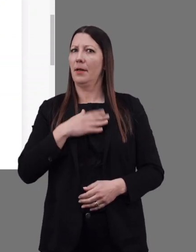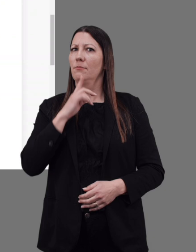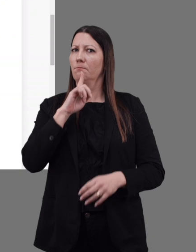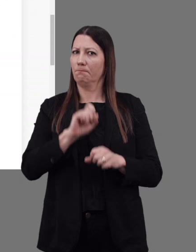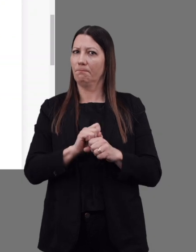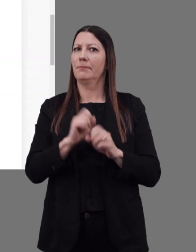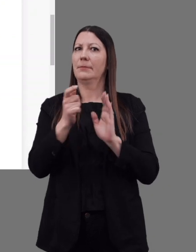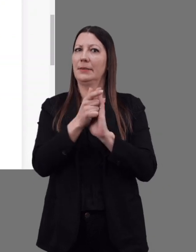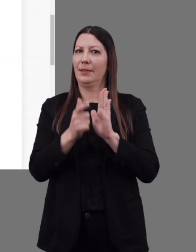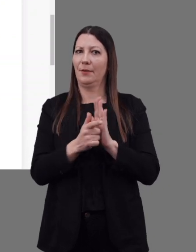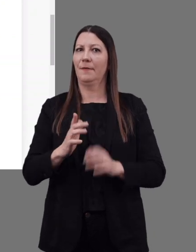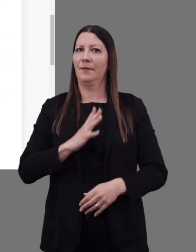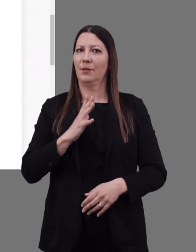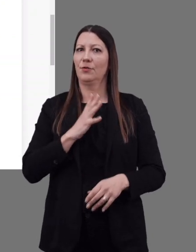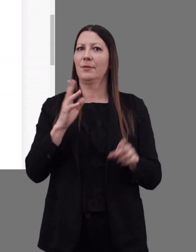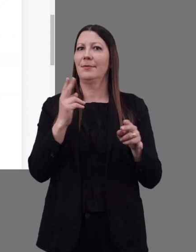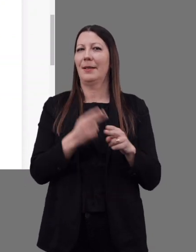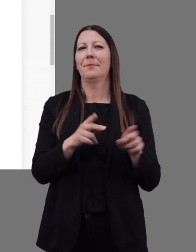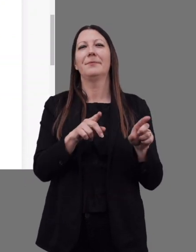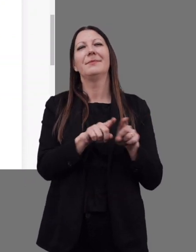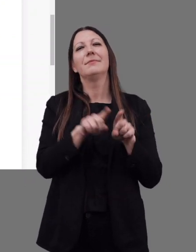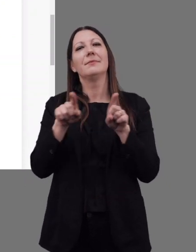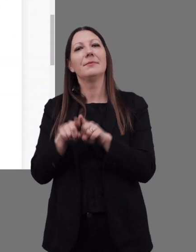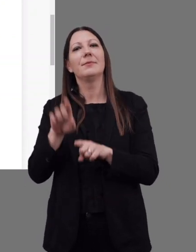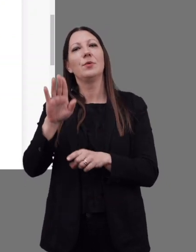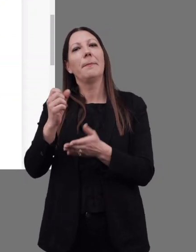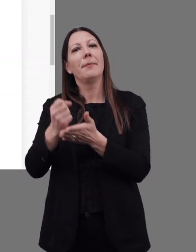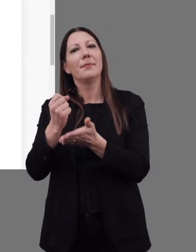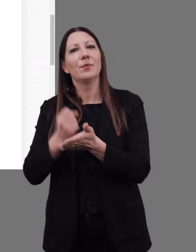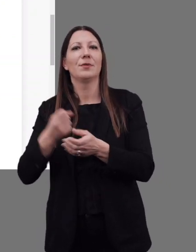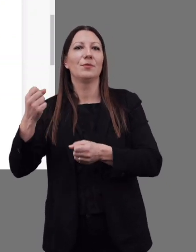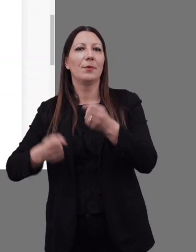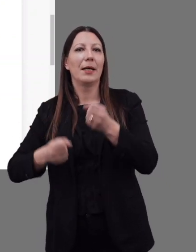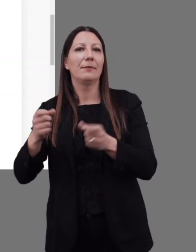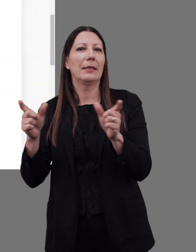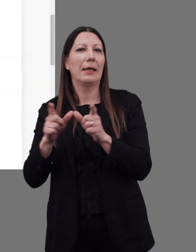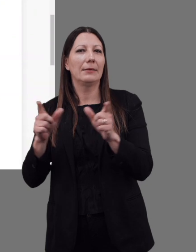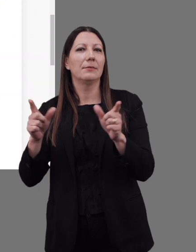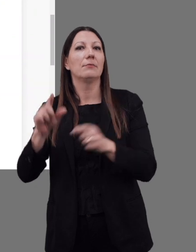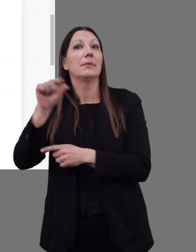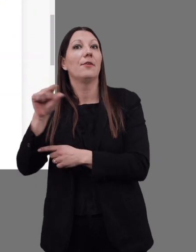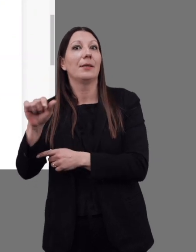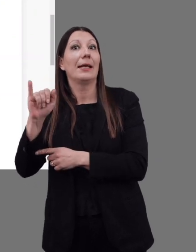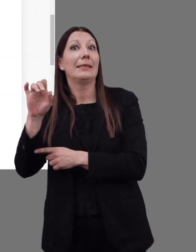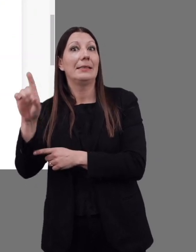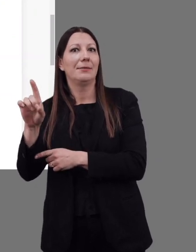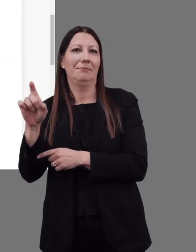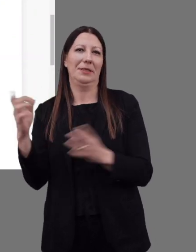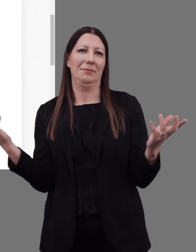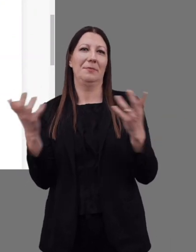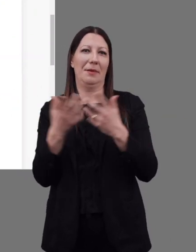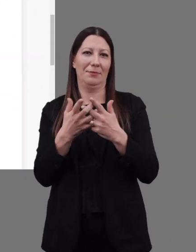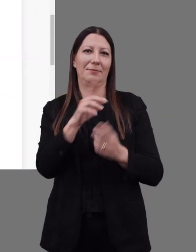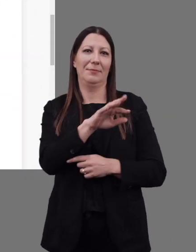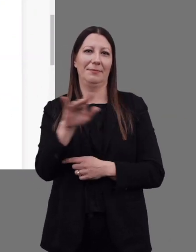the name that would appear on your passport, driver's license, any sort of official government issued ID, as this is